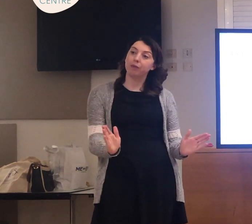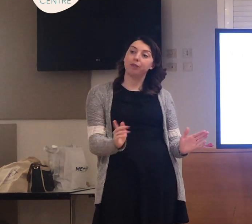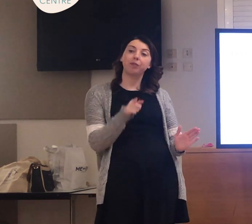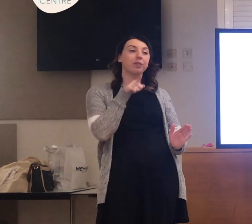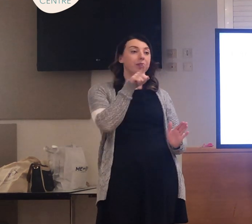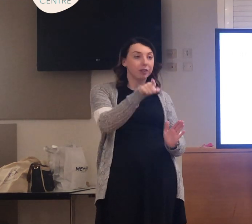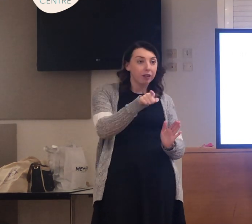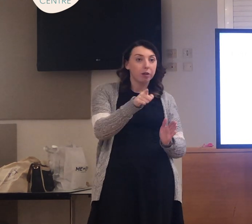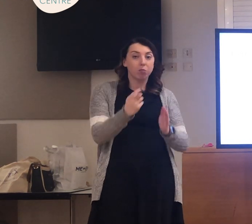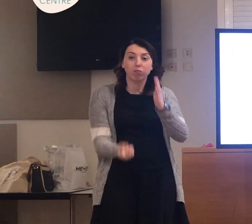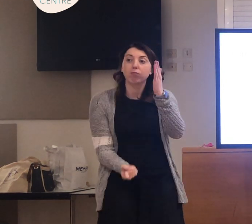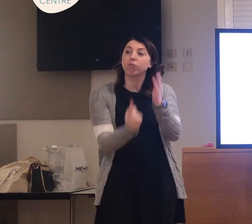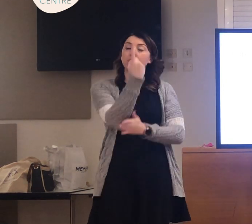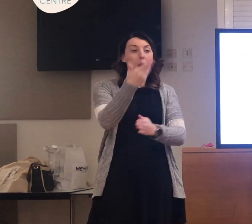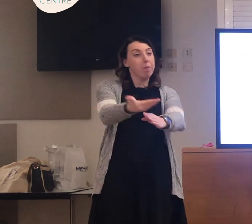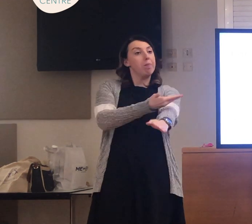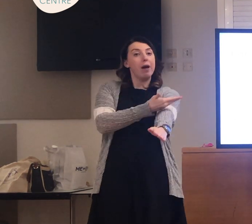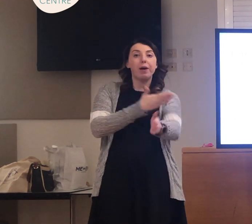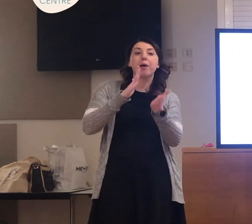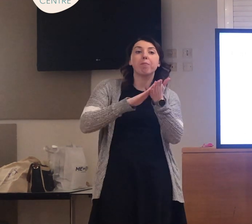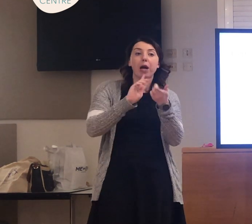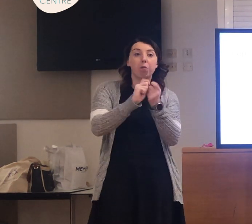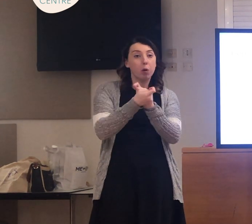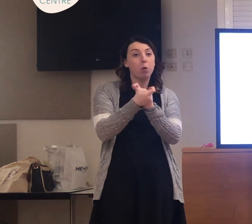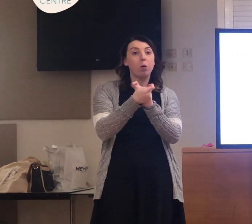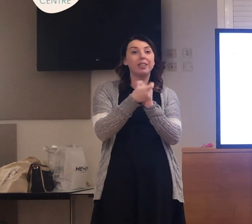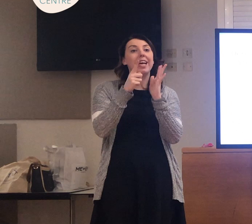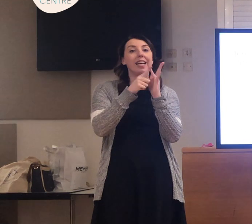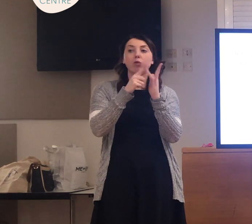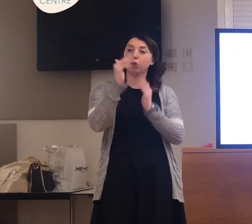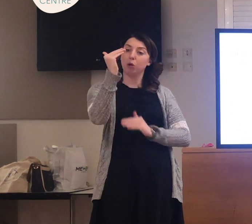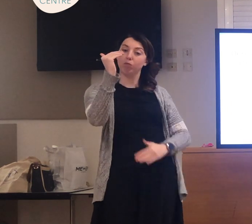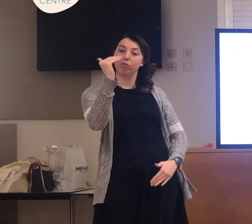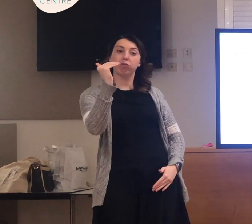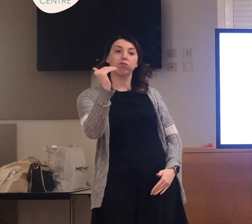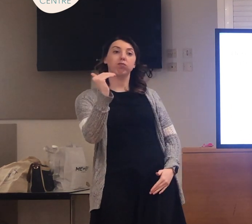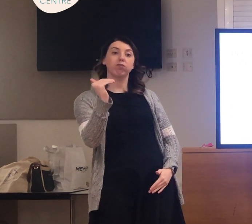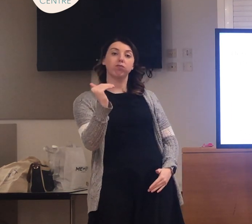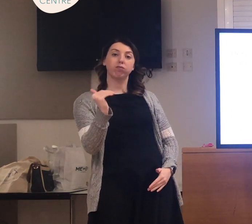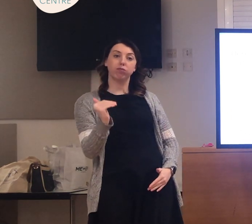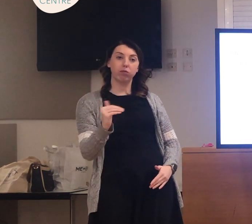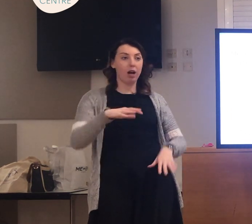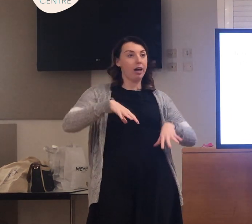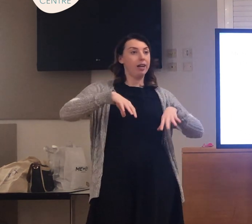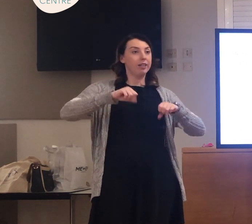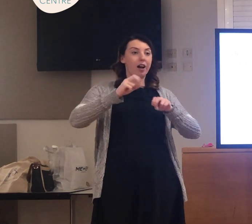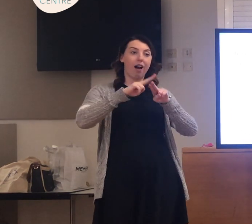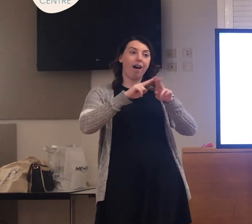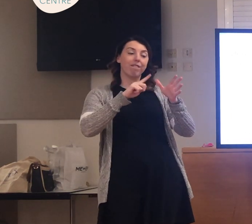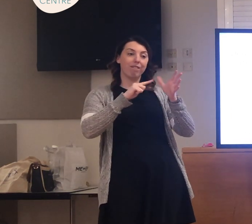you hit perimenopause and your estrogen levels reduce, you start to lay fat down like a